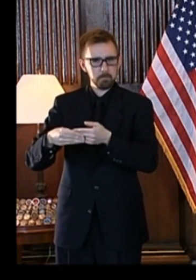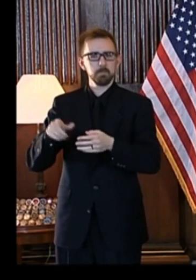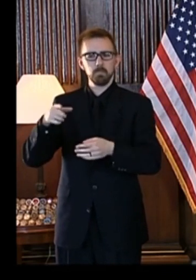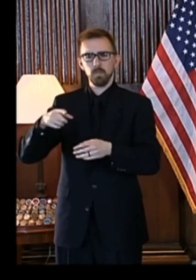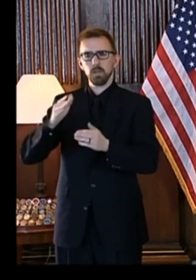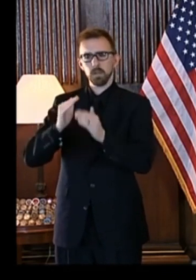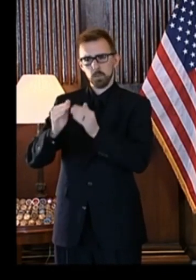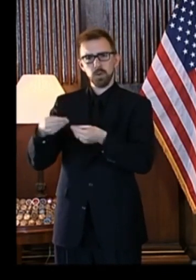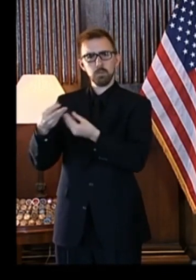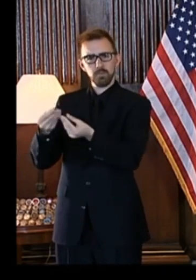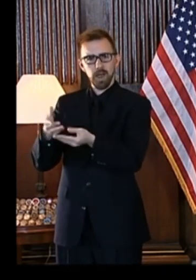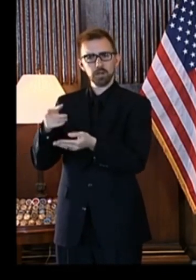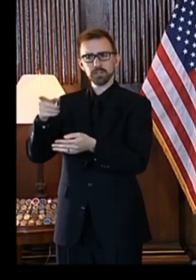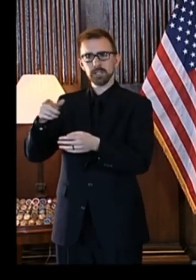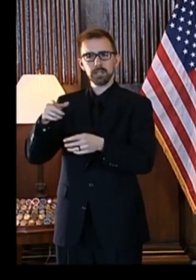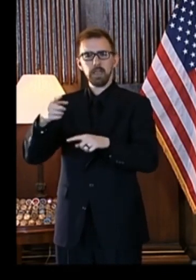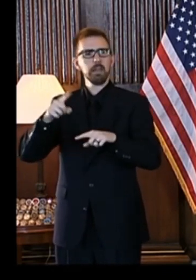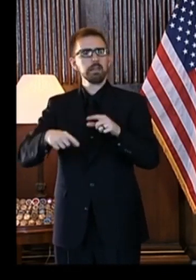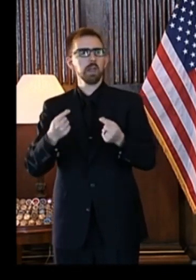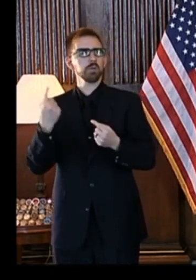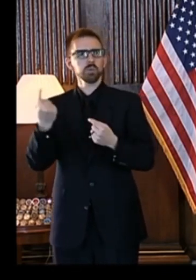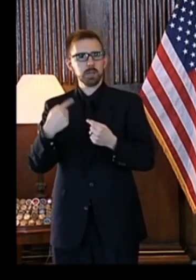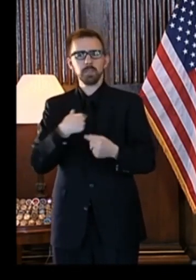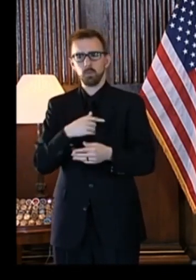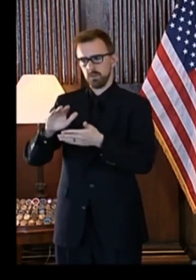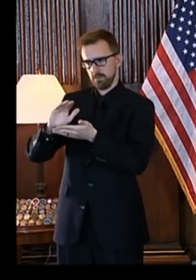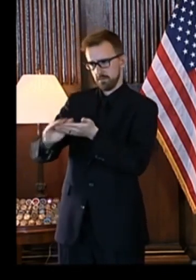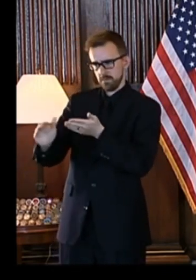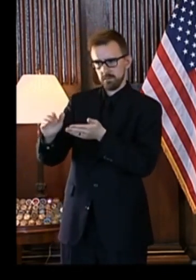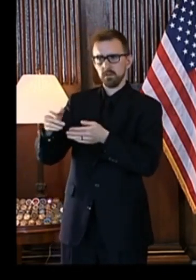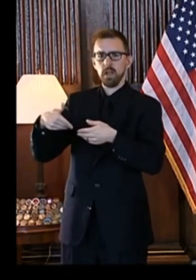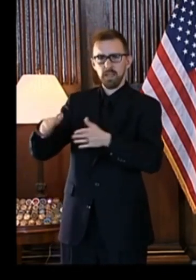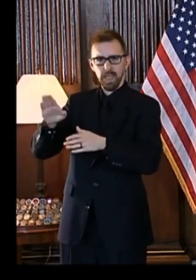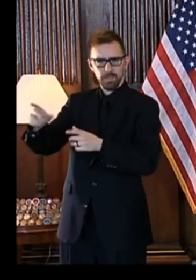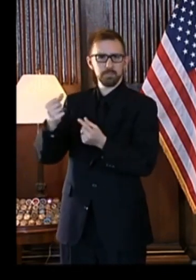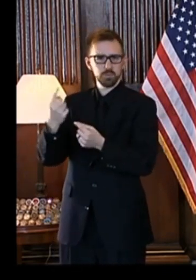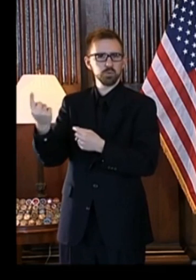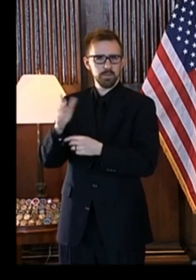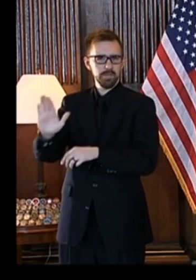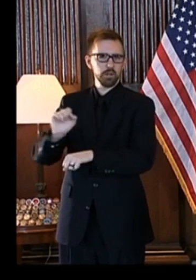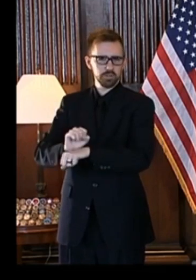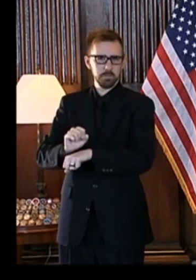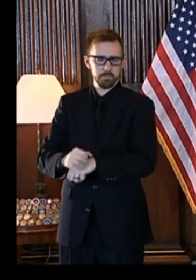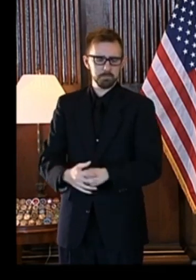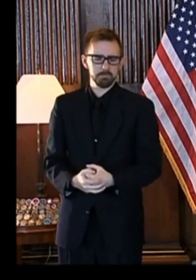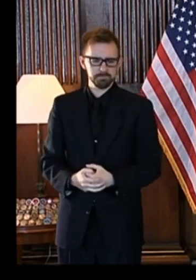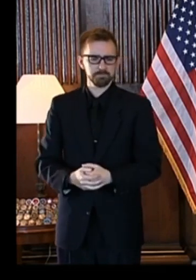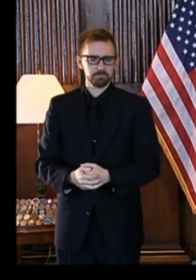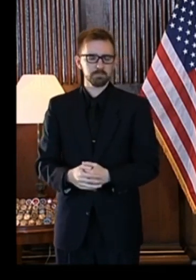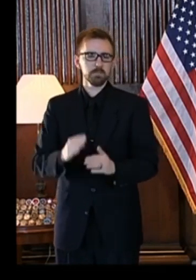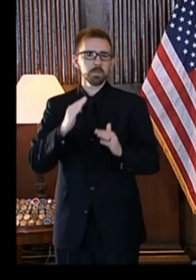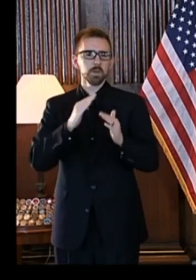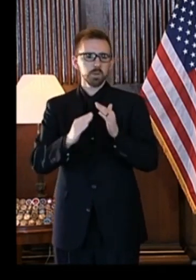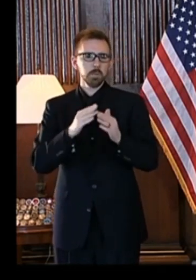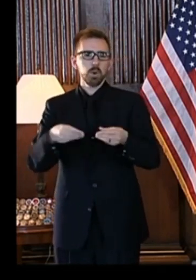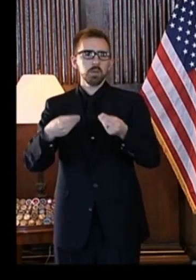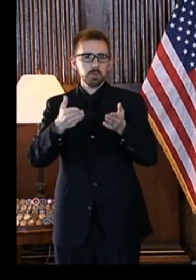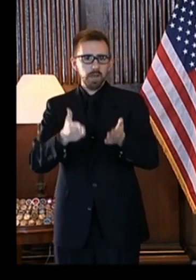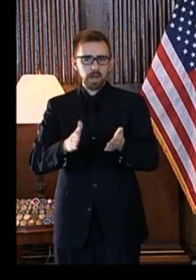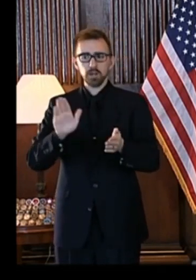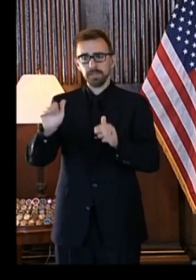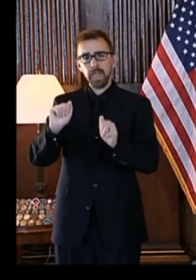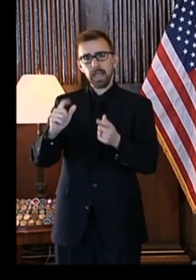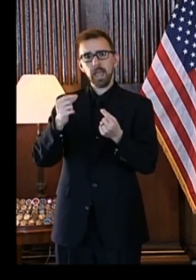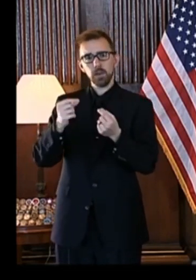providers from delivering essential services during this time. We've also made it possible for community providers to do much of their